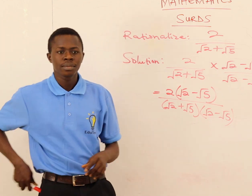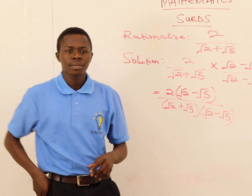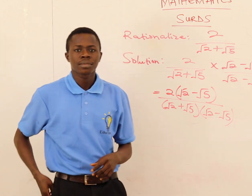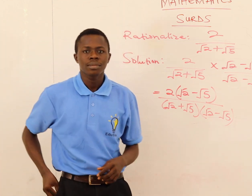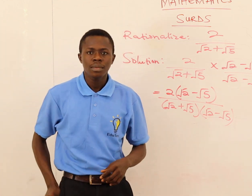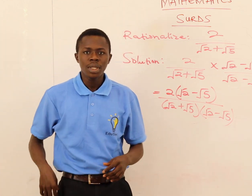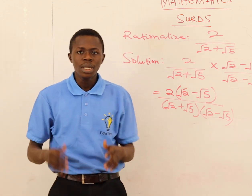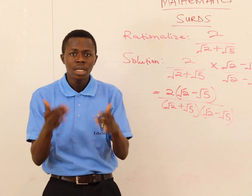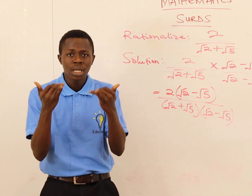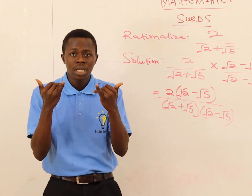5.